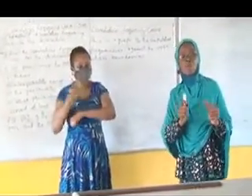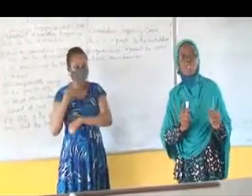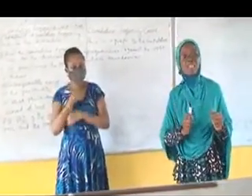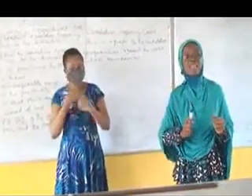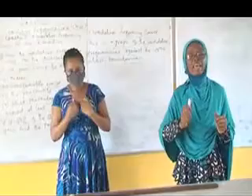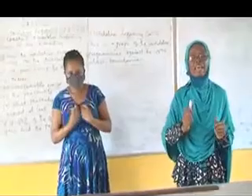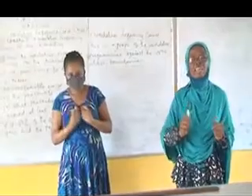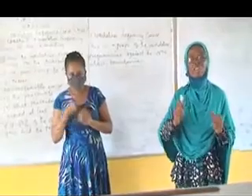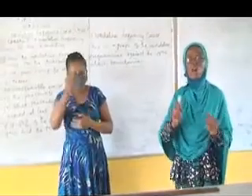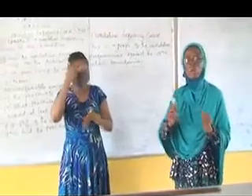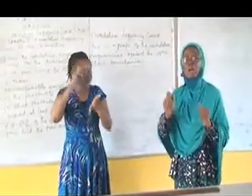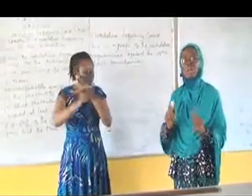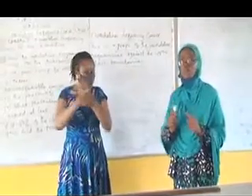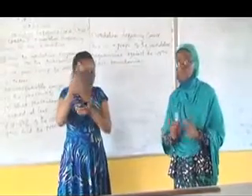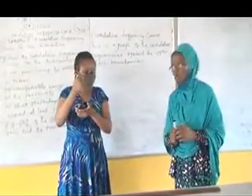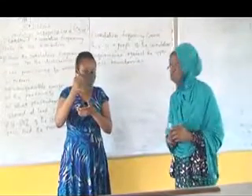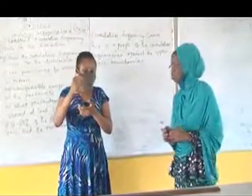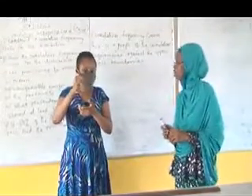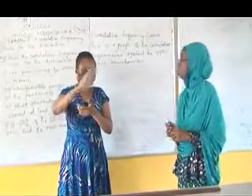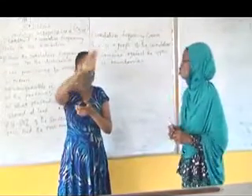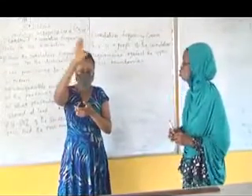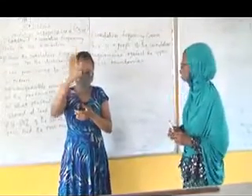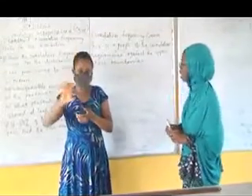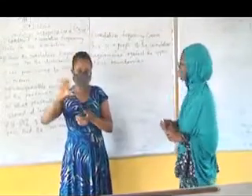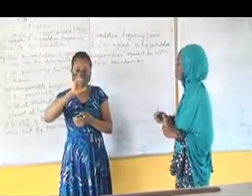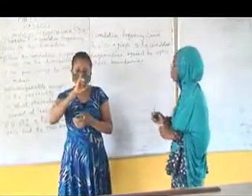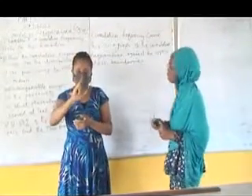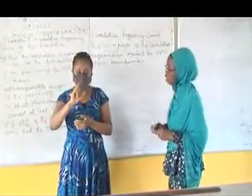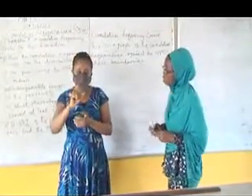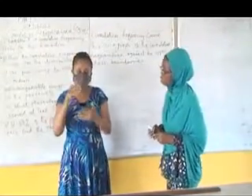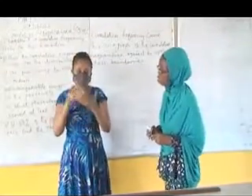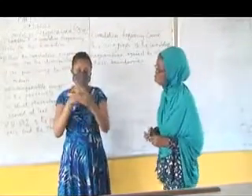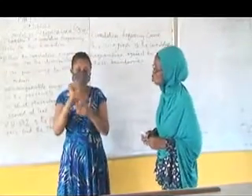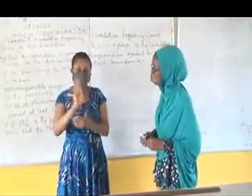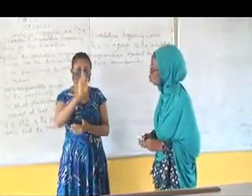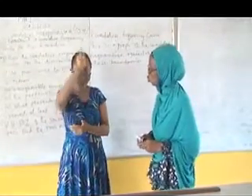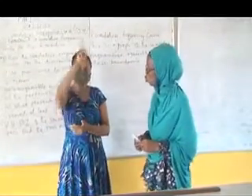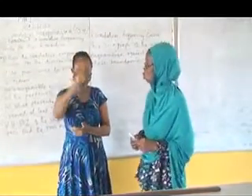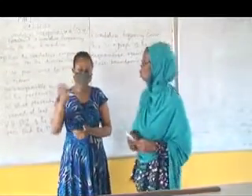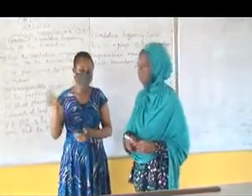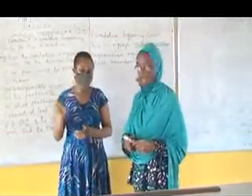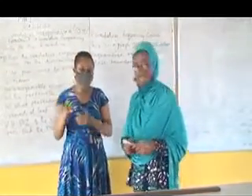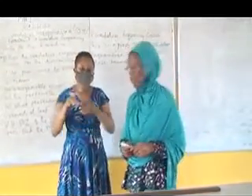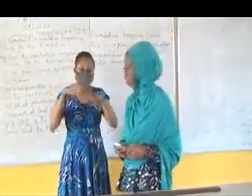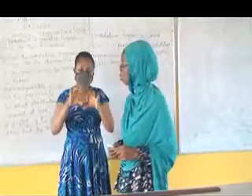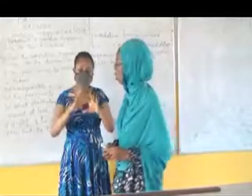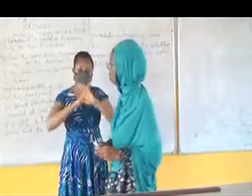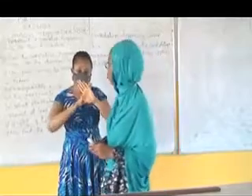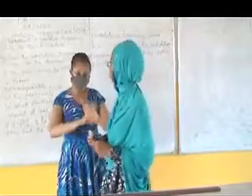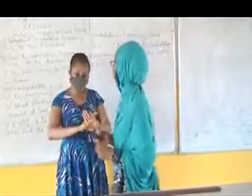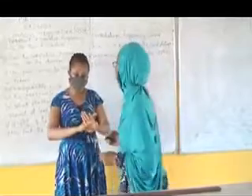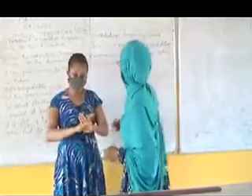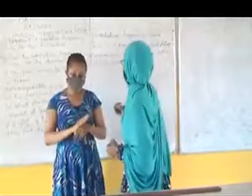cumulative frequency against the upper class boundary, you bring out the table that is given to you. Let's go back